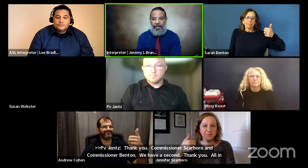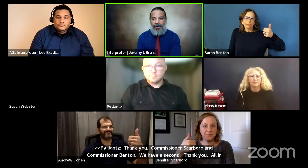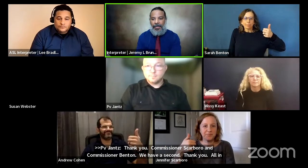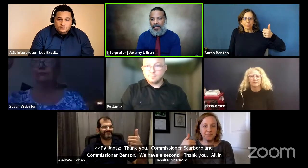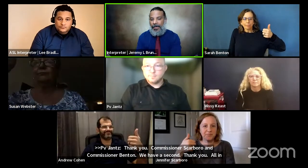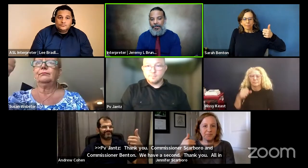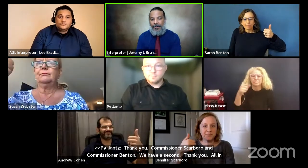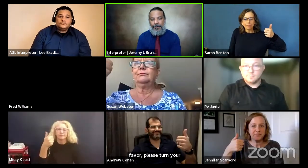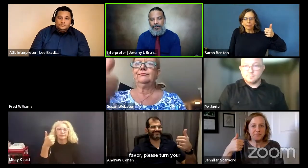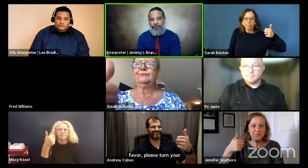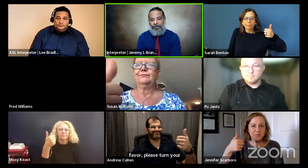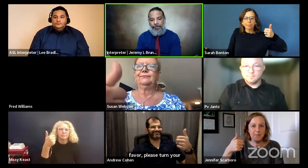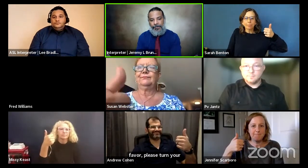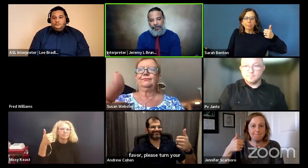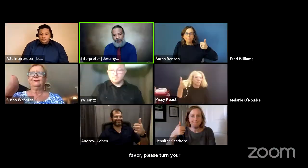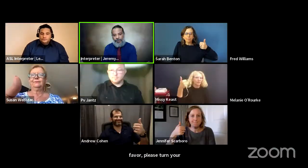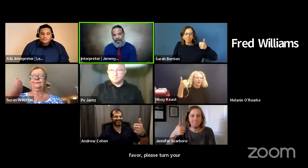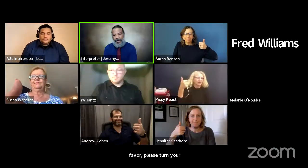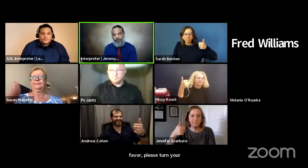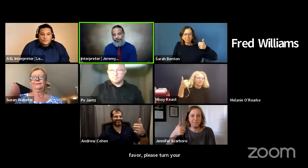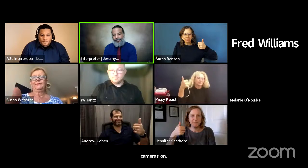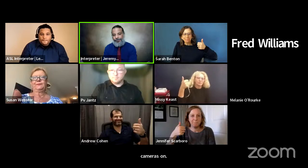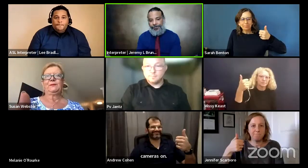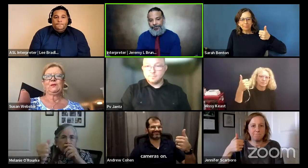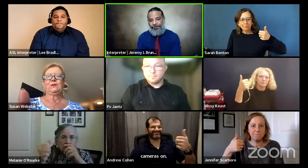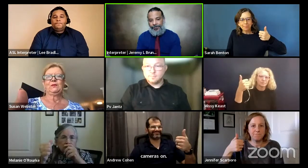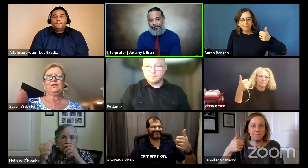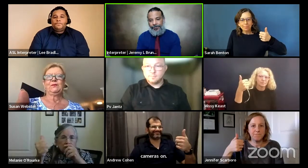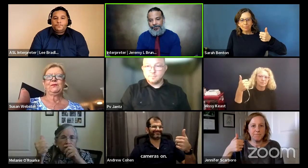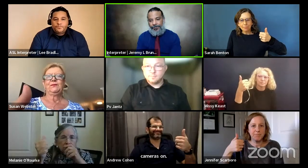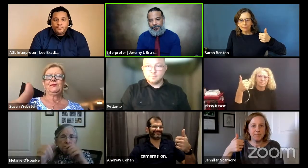Aye, aye, aye, aye,